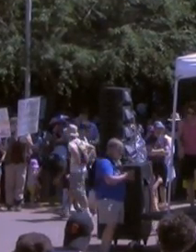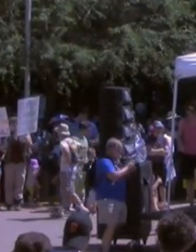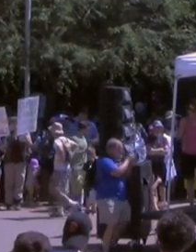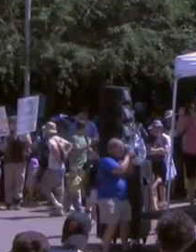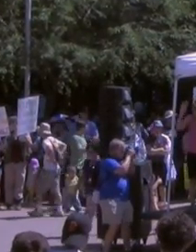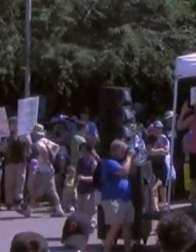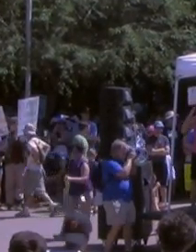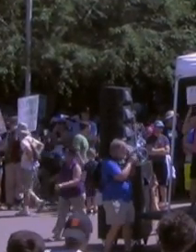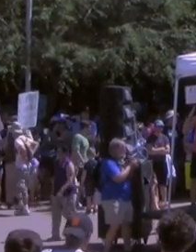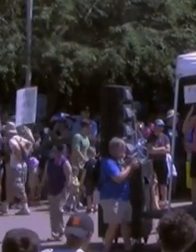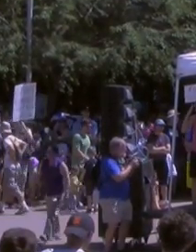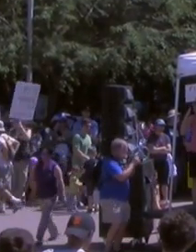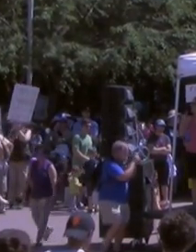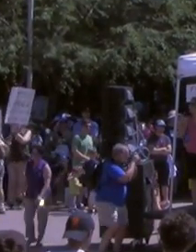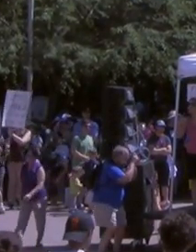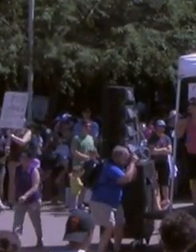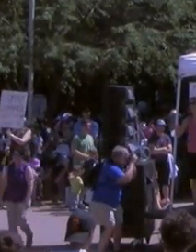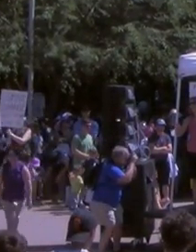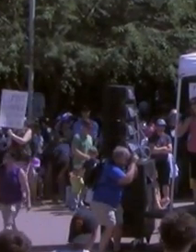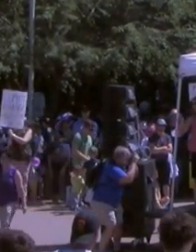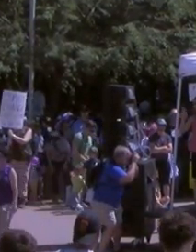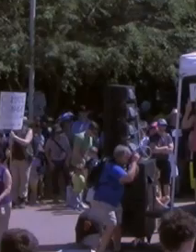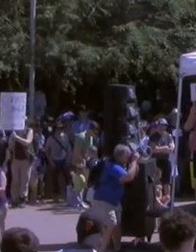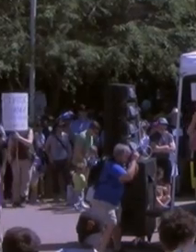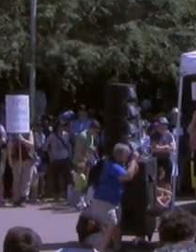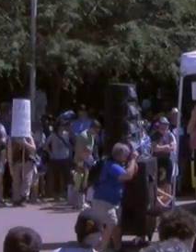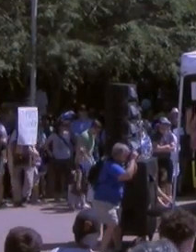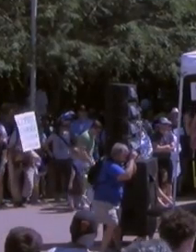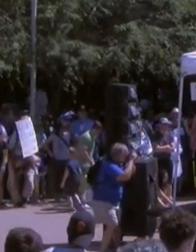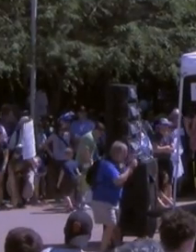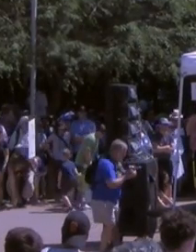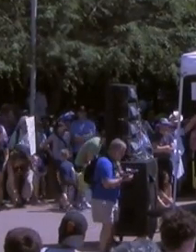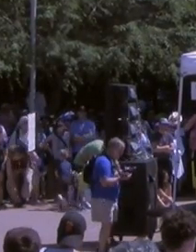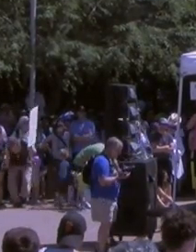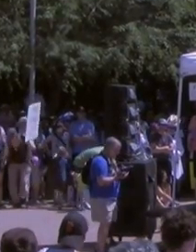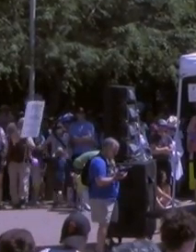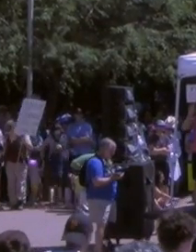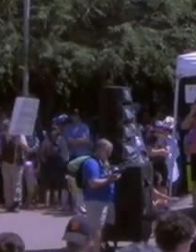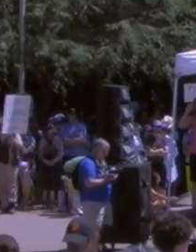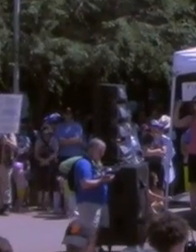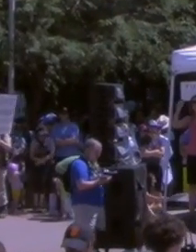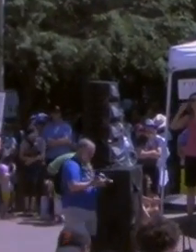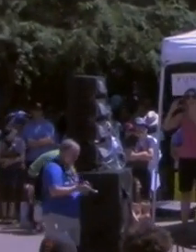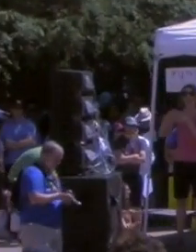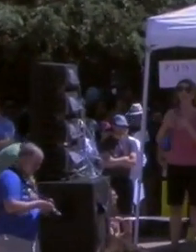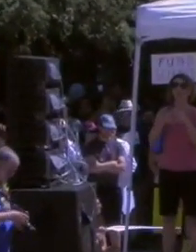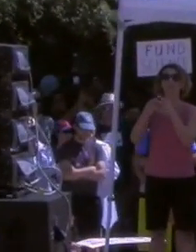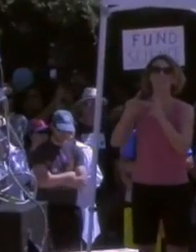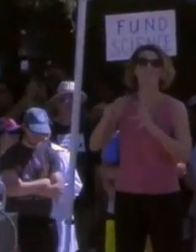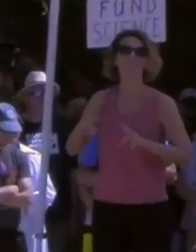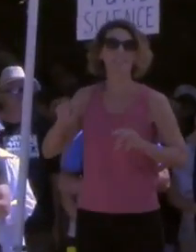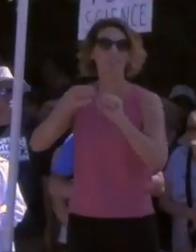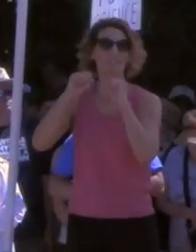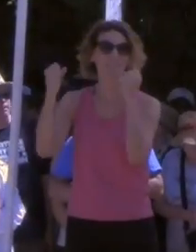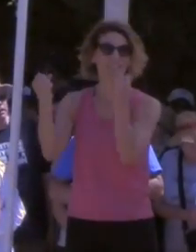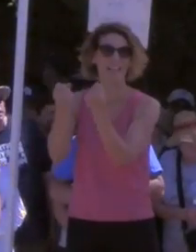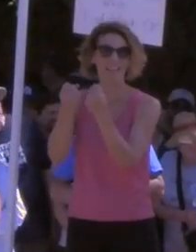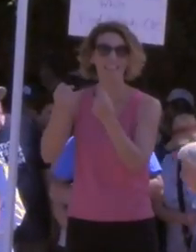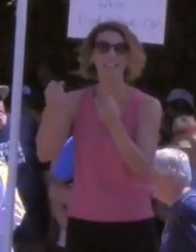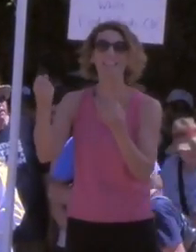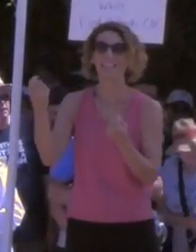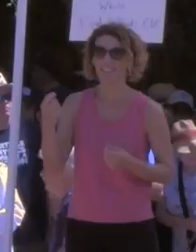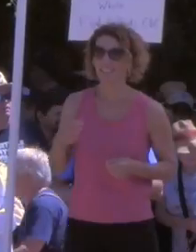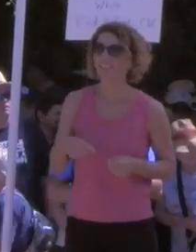Thank you very much. It's just a real pleasure to be here. I'm also the president of the American Physical Society, and so Roger and